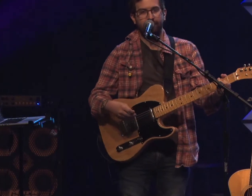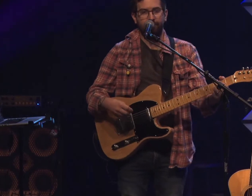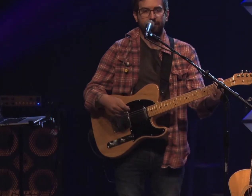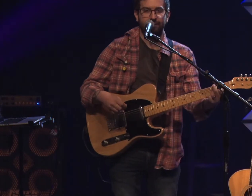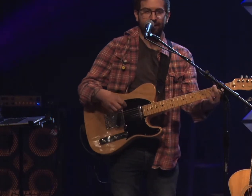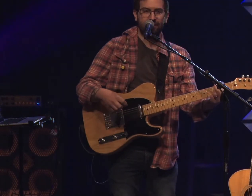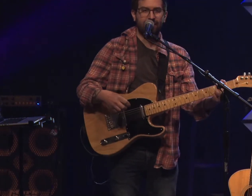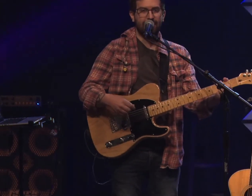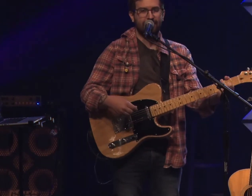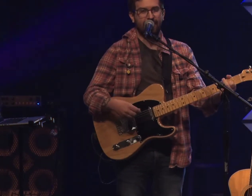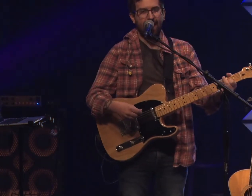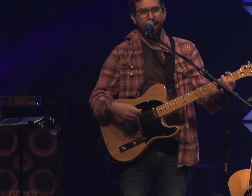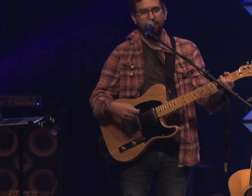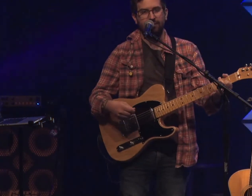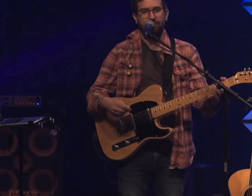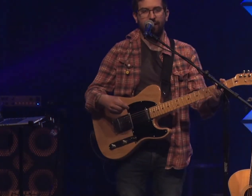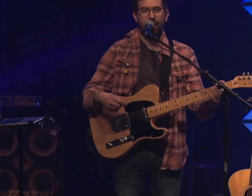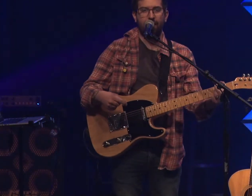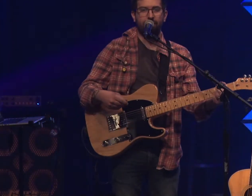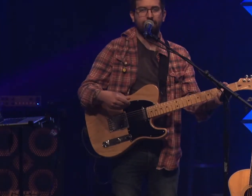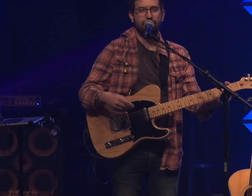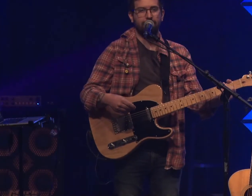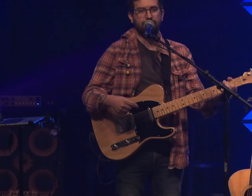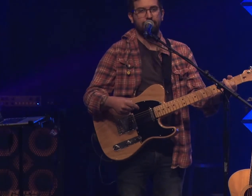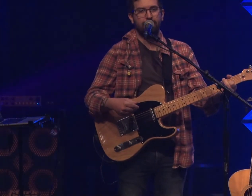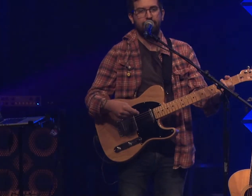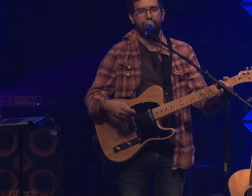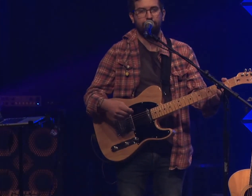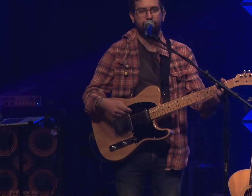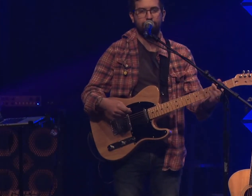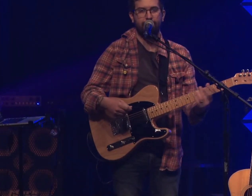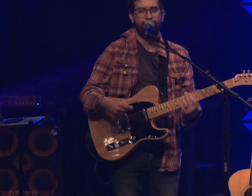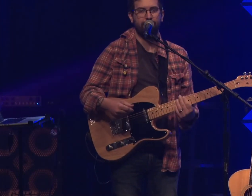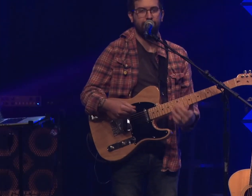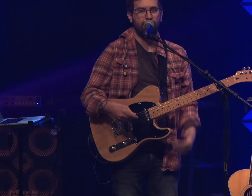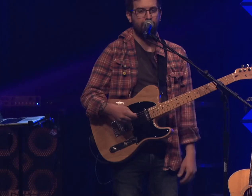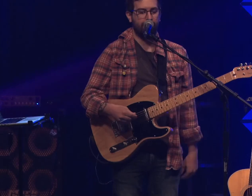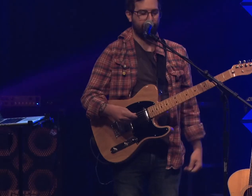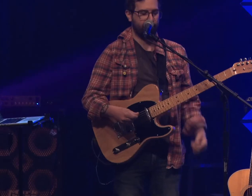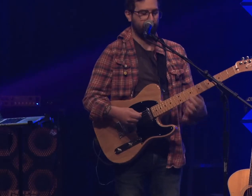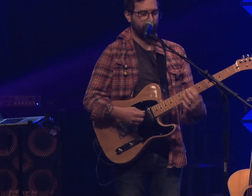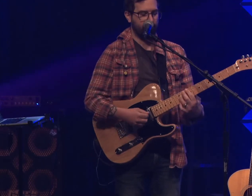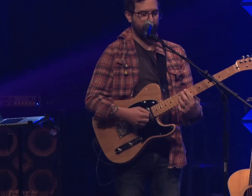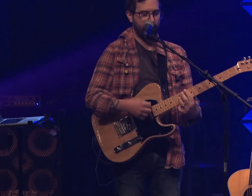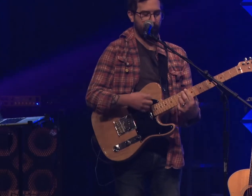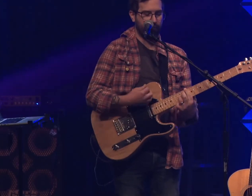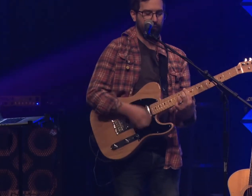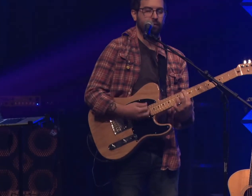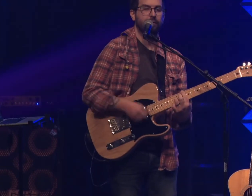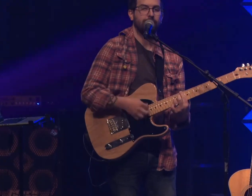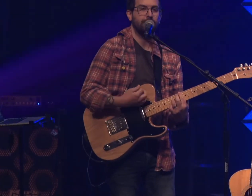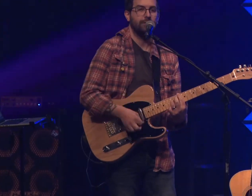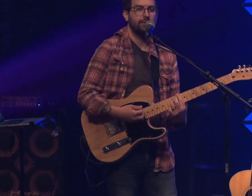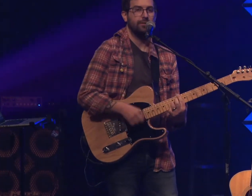longer than we think to get down, so I'll get used to living with my feet off the